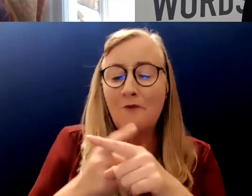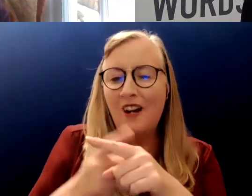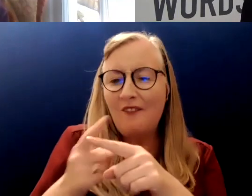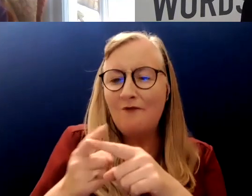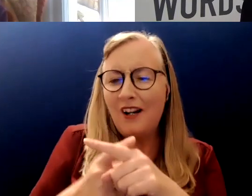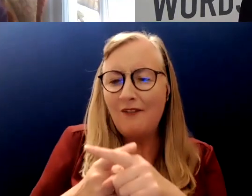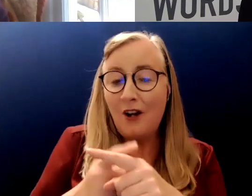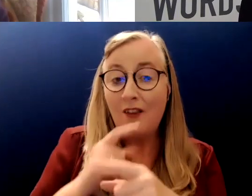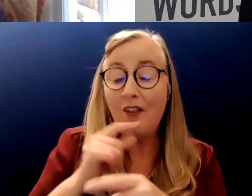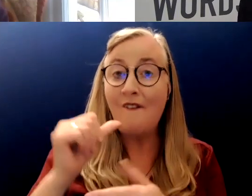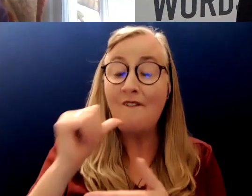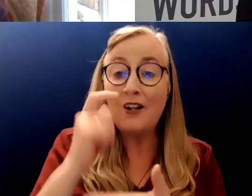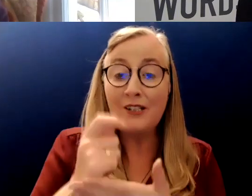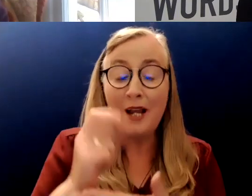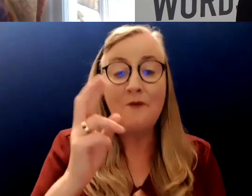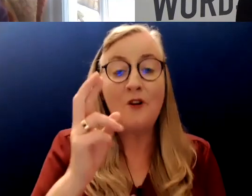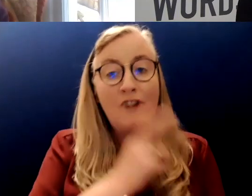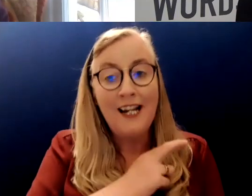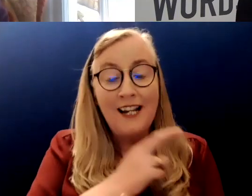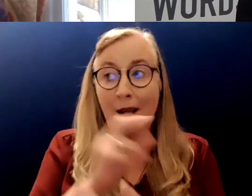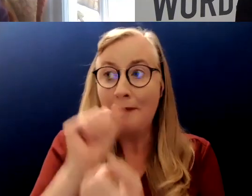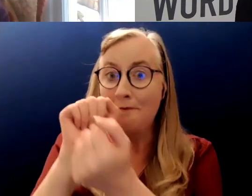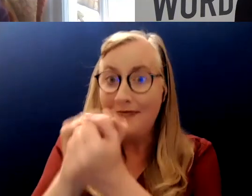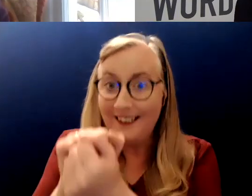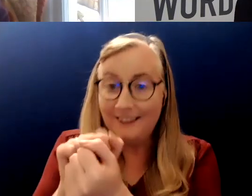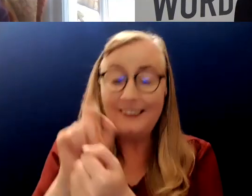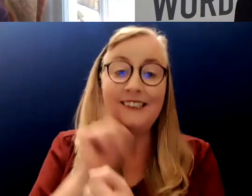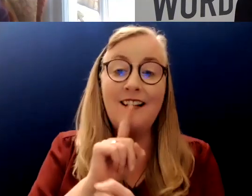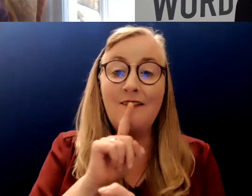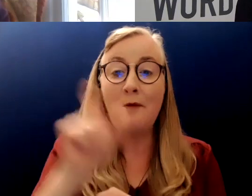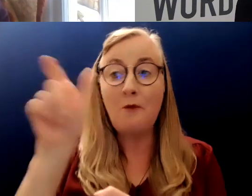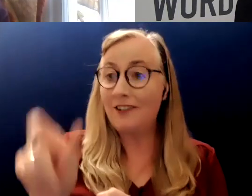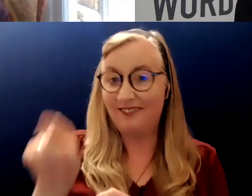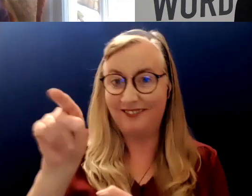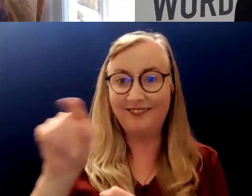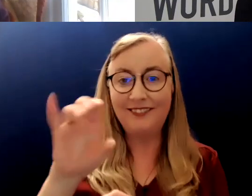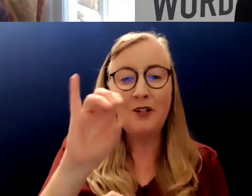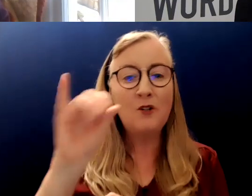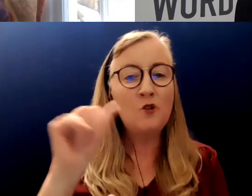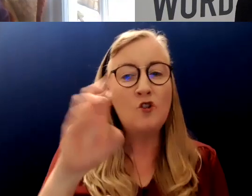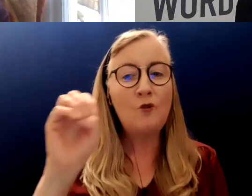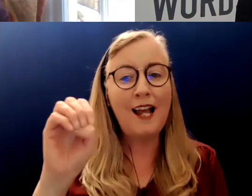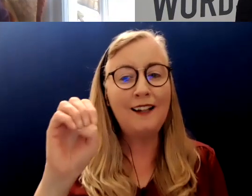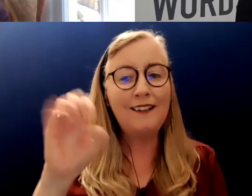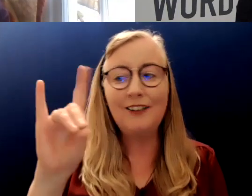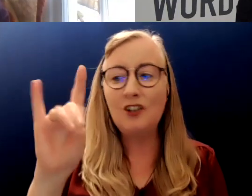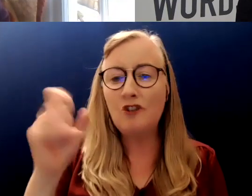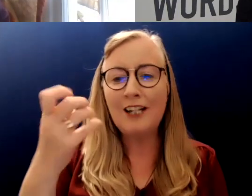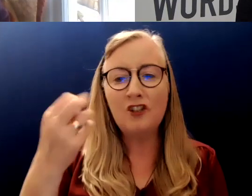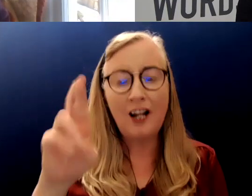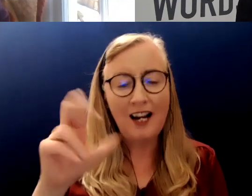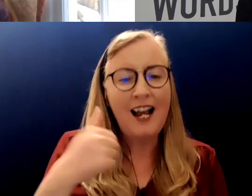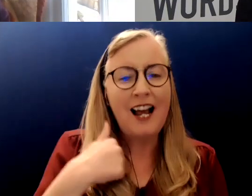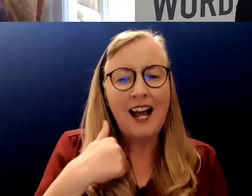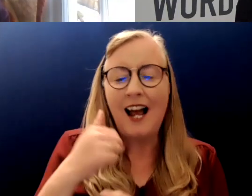really encountered a deaf person was Joanne Chester, when I had approached her and